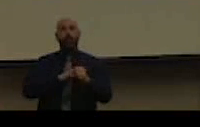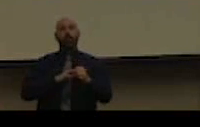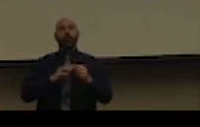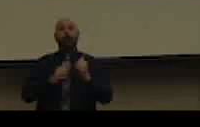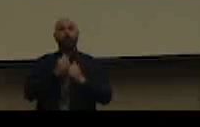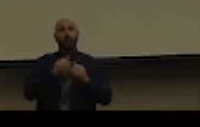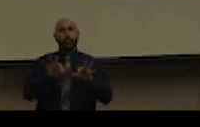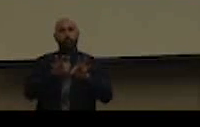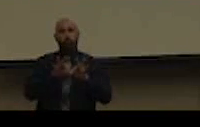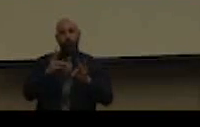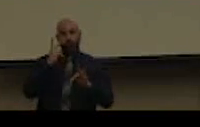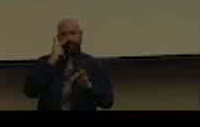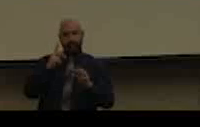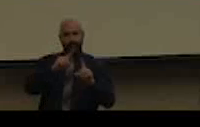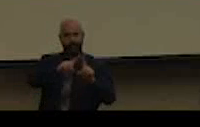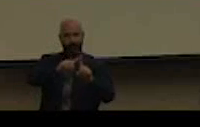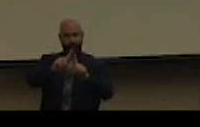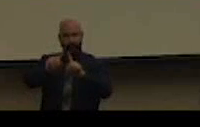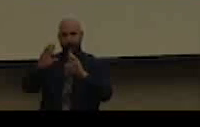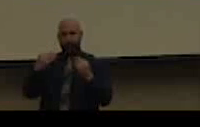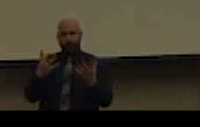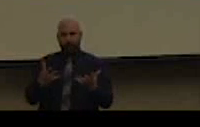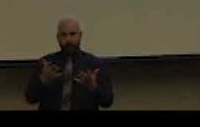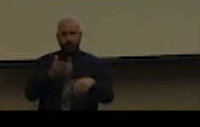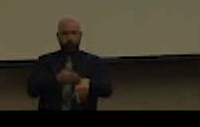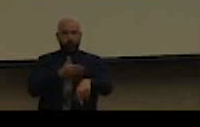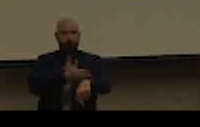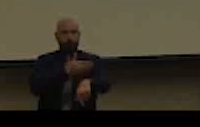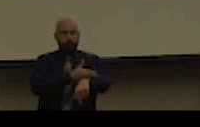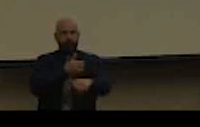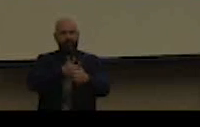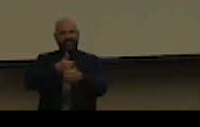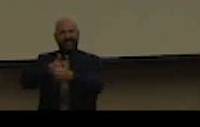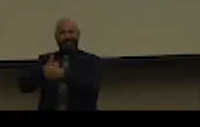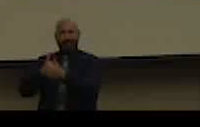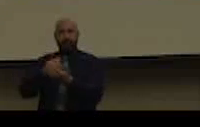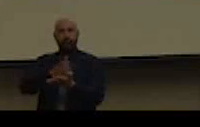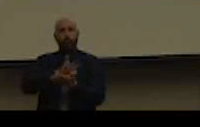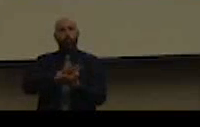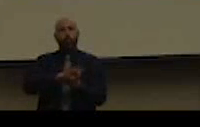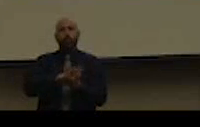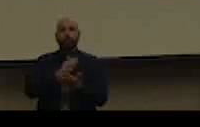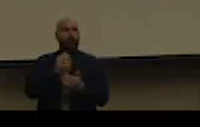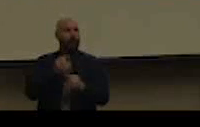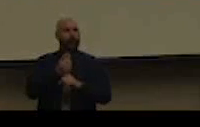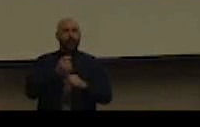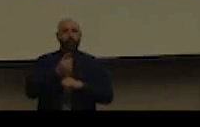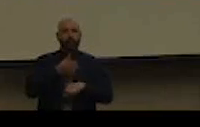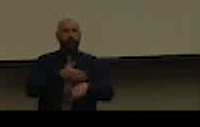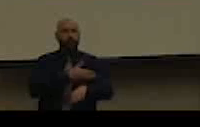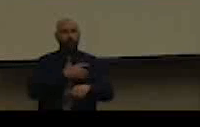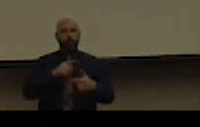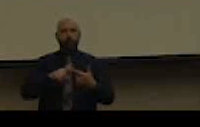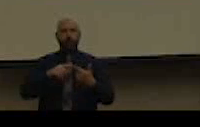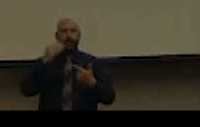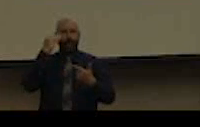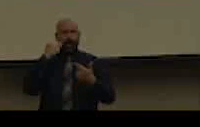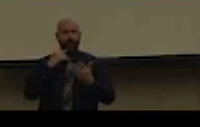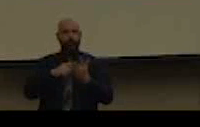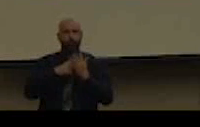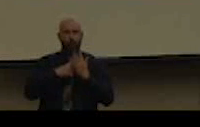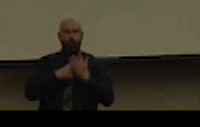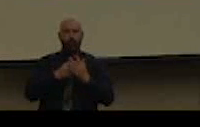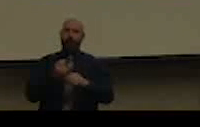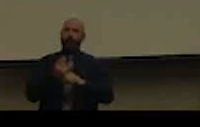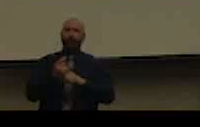single type improving. So schools every year improving, Head Starts every year improving, childcare is